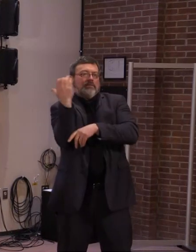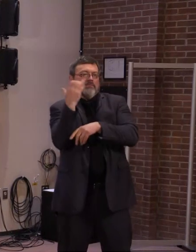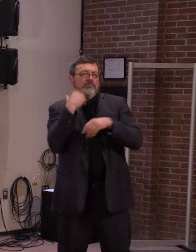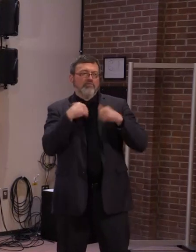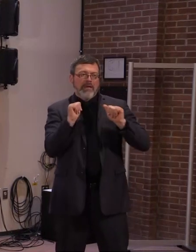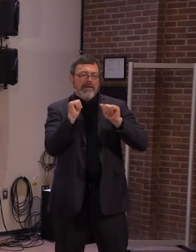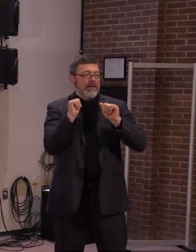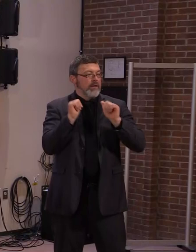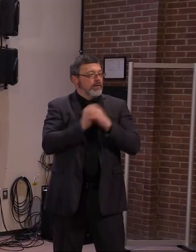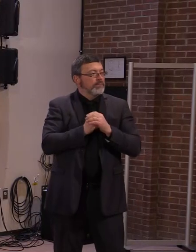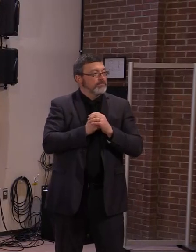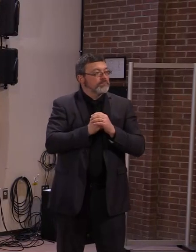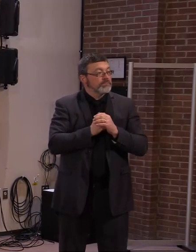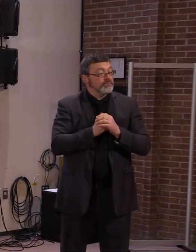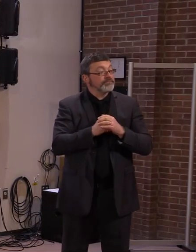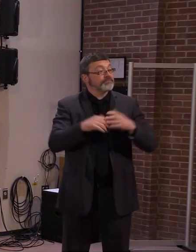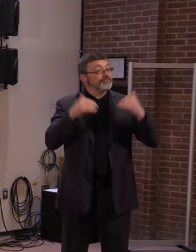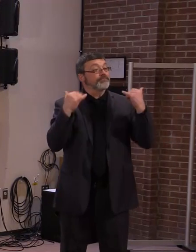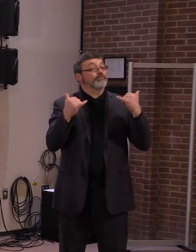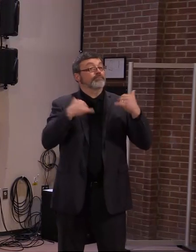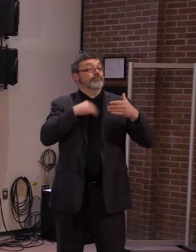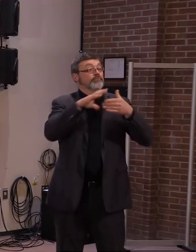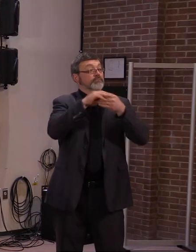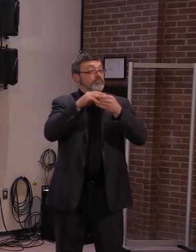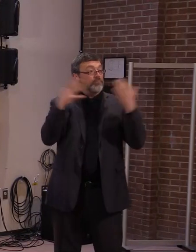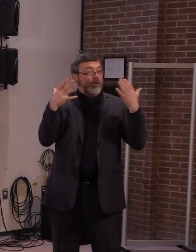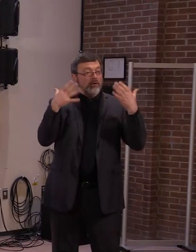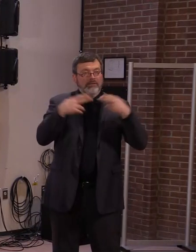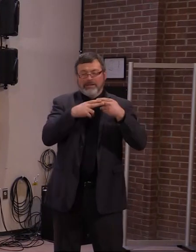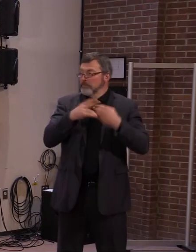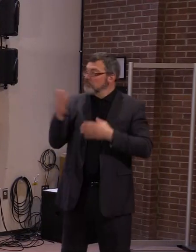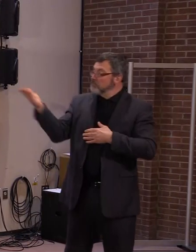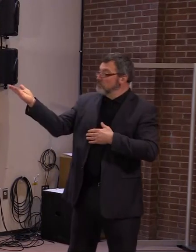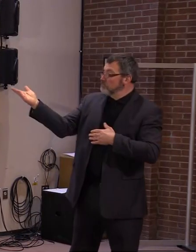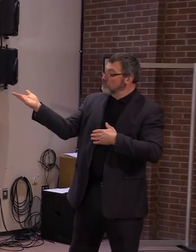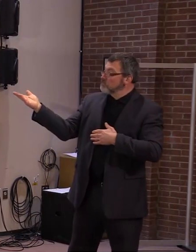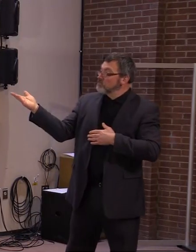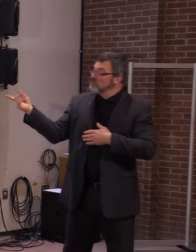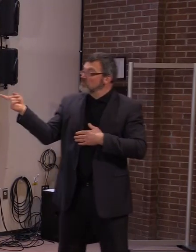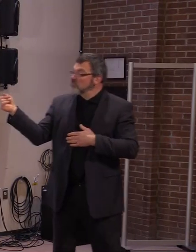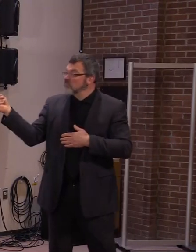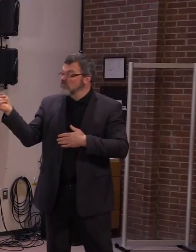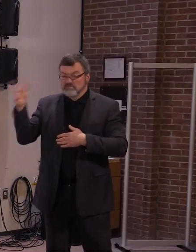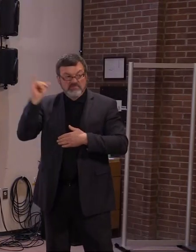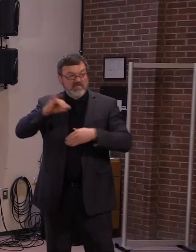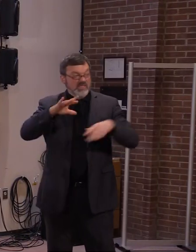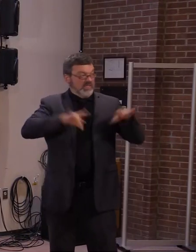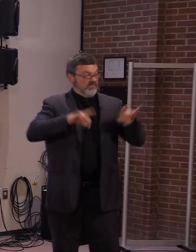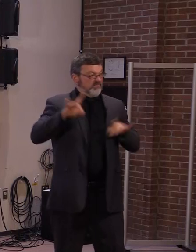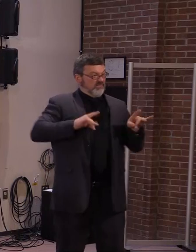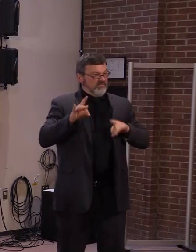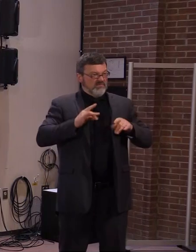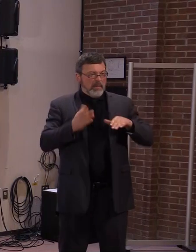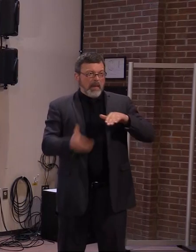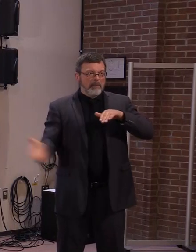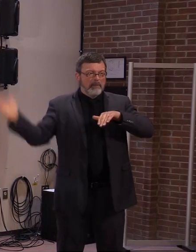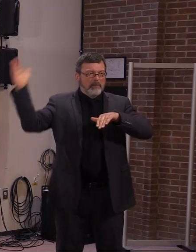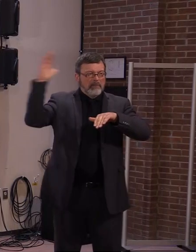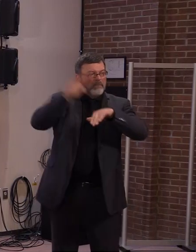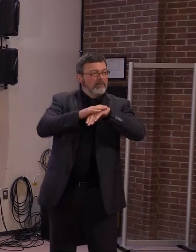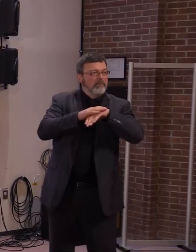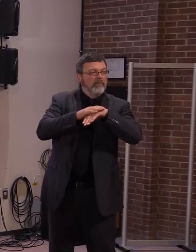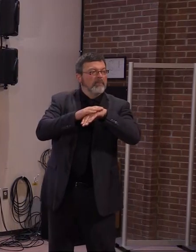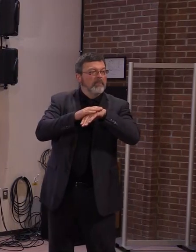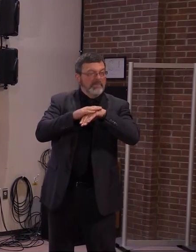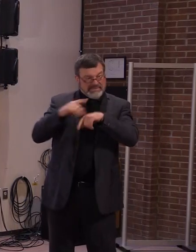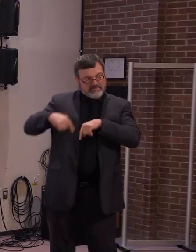presentation today. You'll see from our first slide that Vermont's cases have increased. We did see an increase following the Thanksgiving